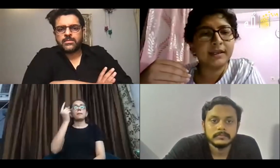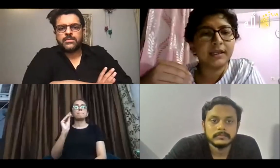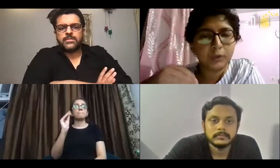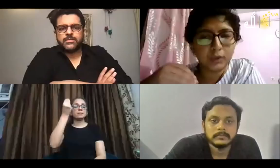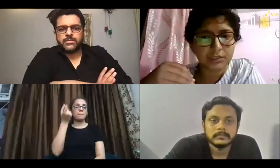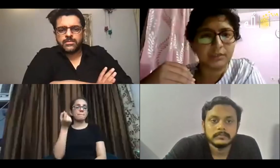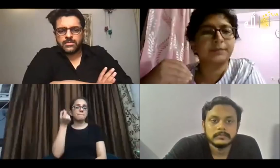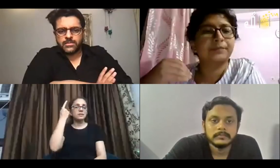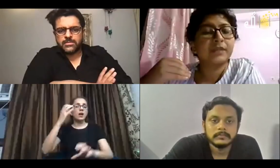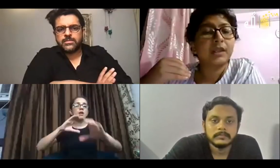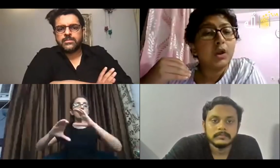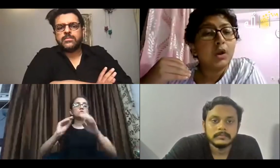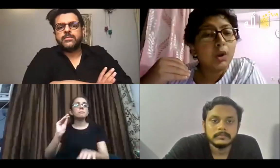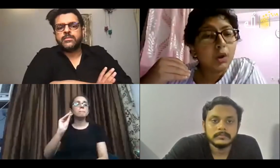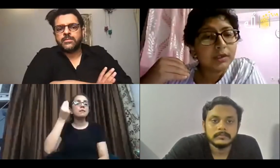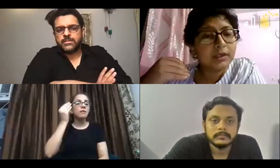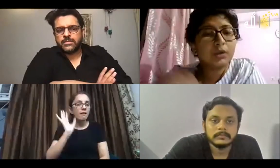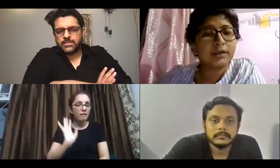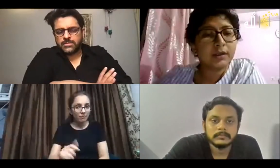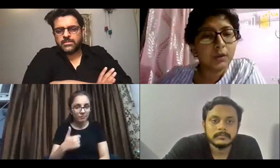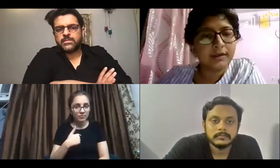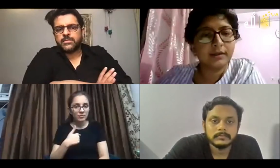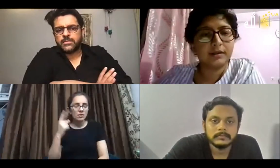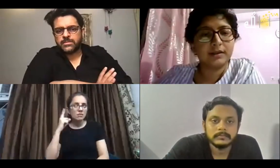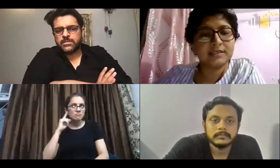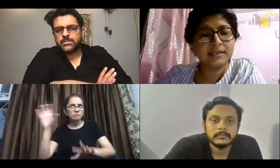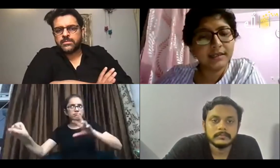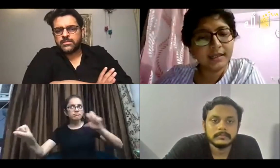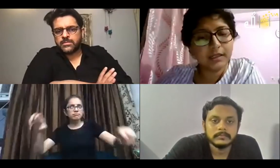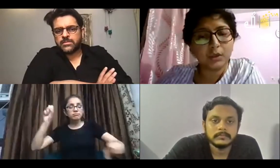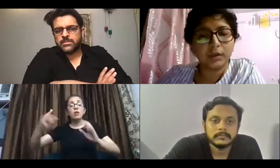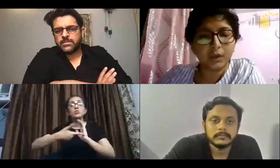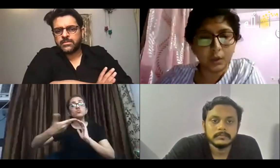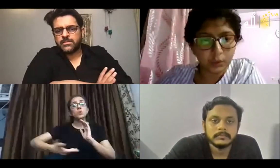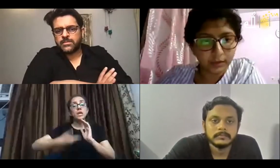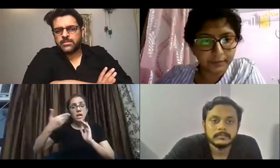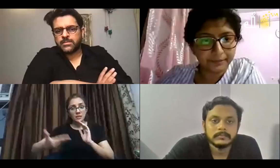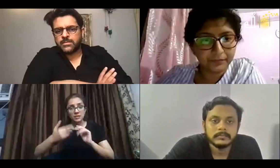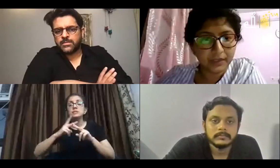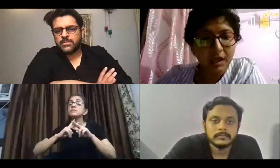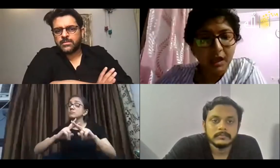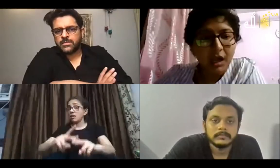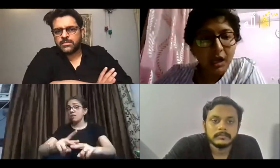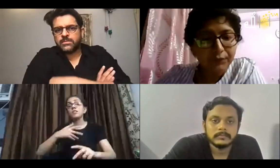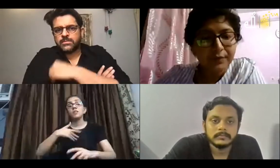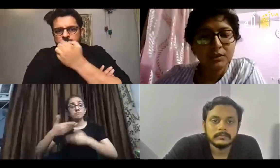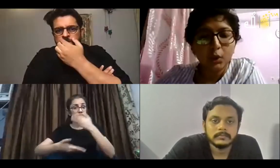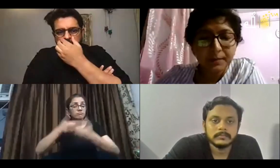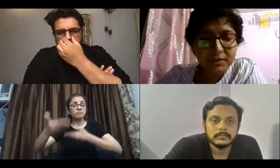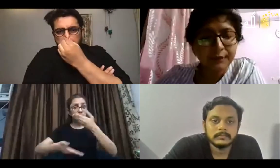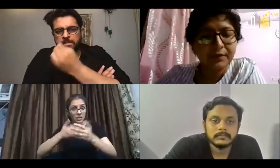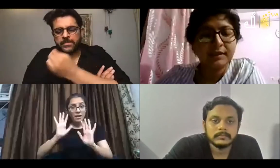in communication. Auditory training is still going on. I